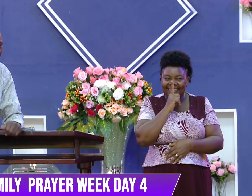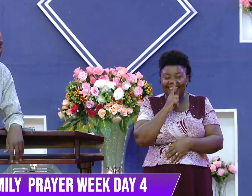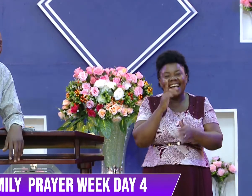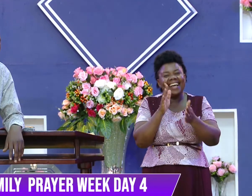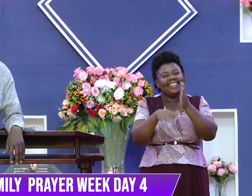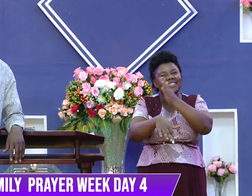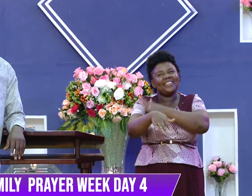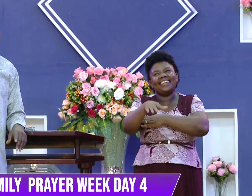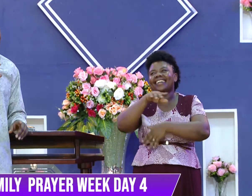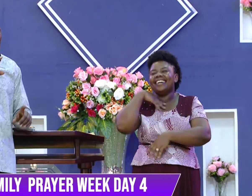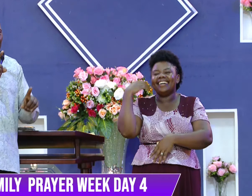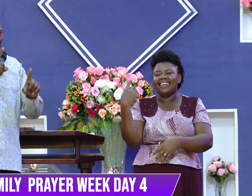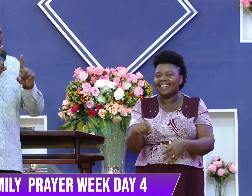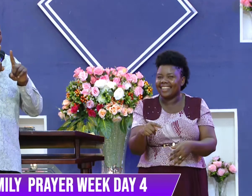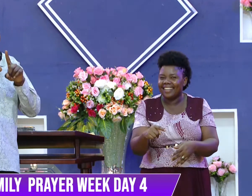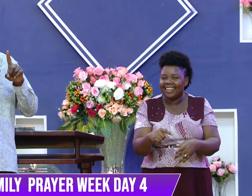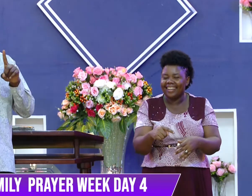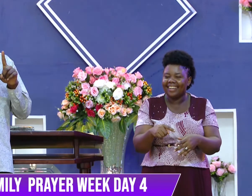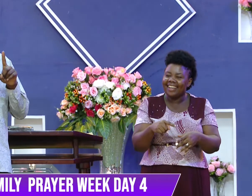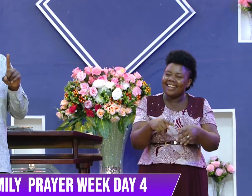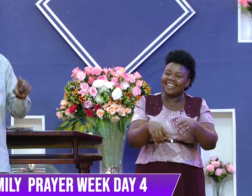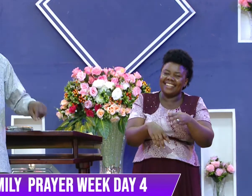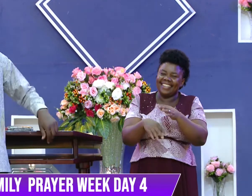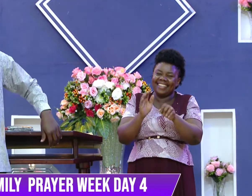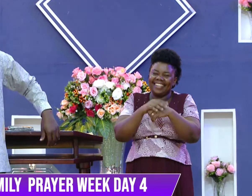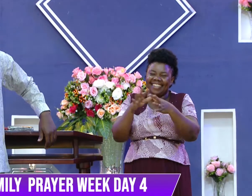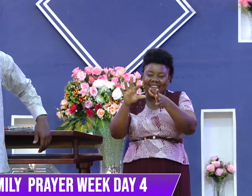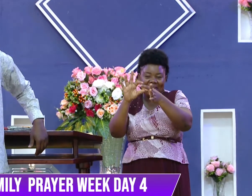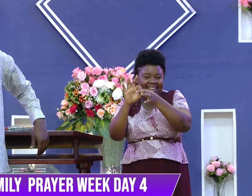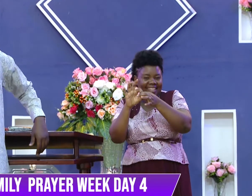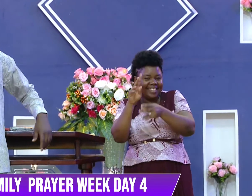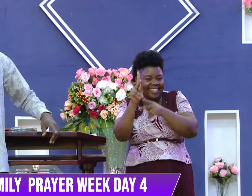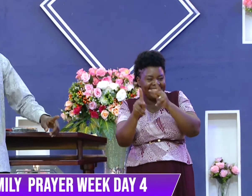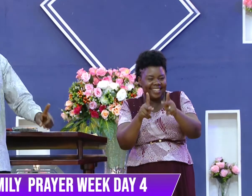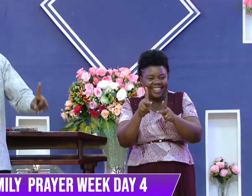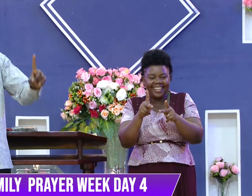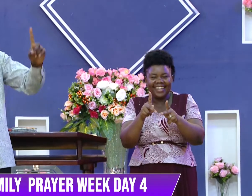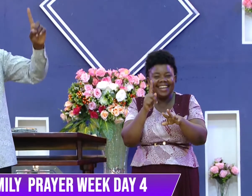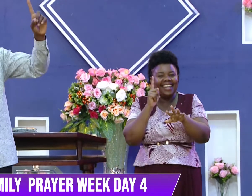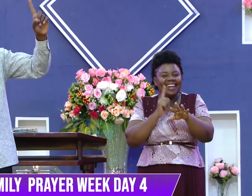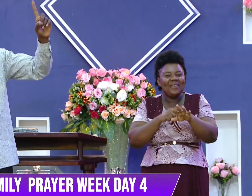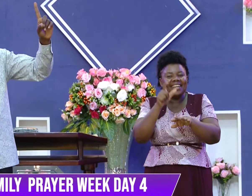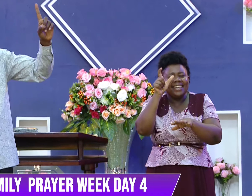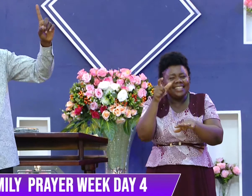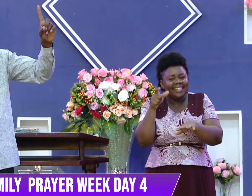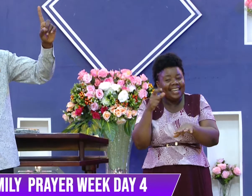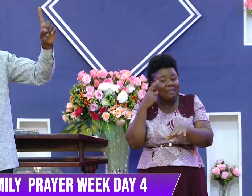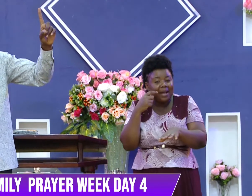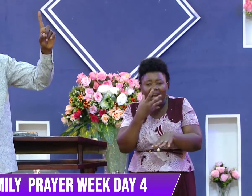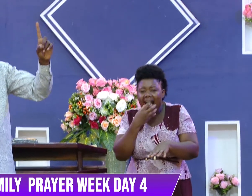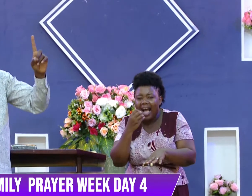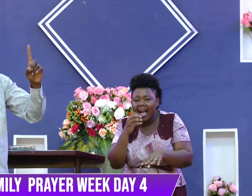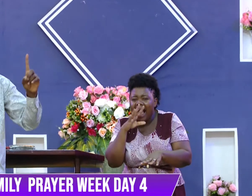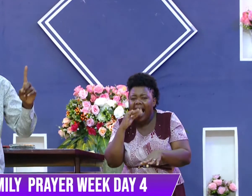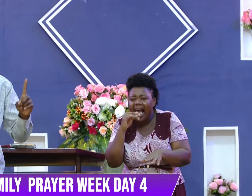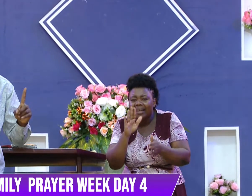And you know God is a hard person. There is a way he makes his combination. When he see a person who speaks